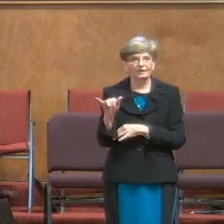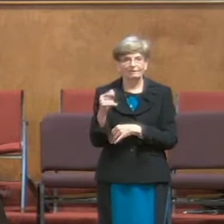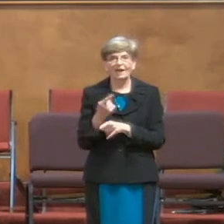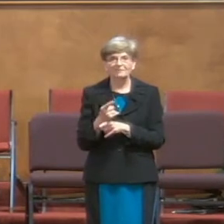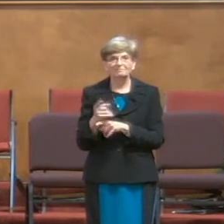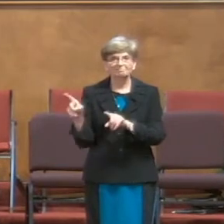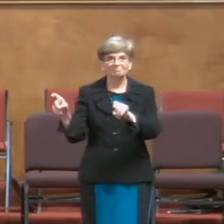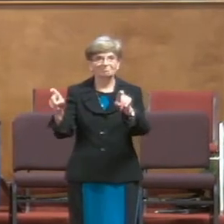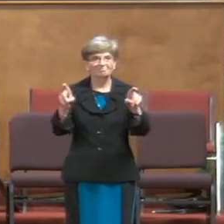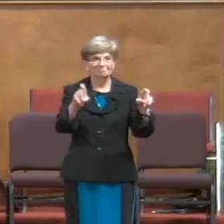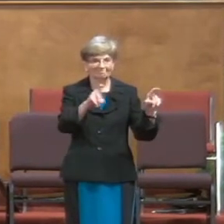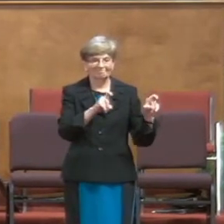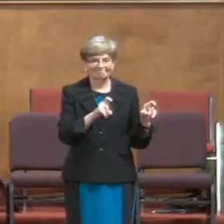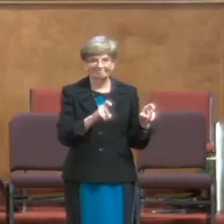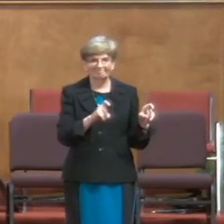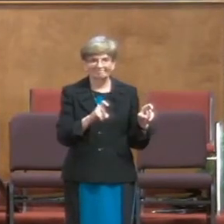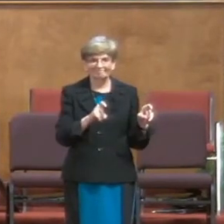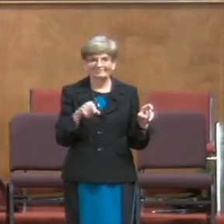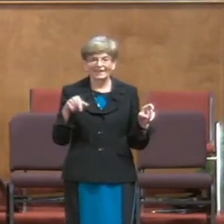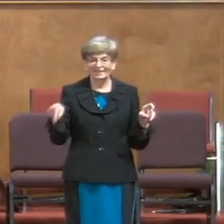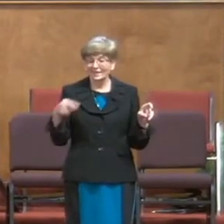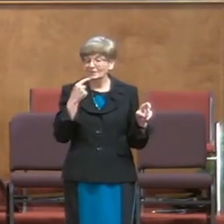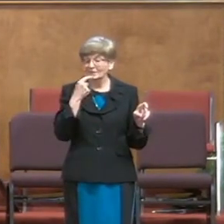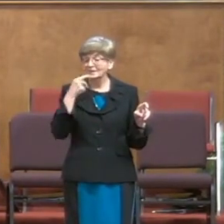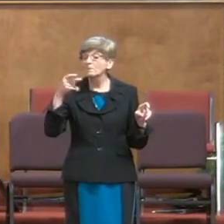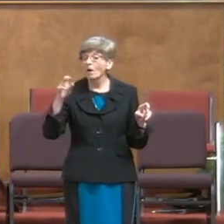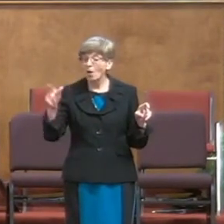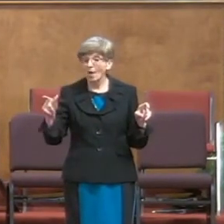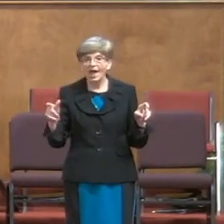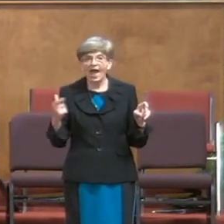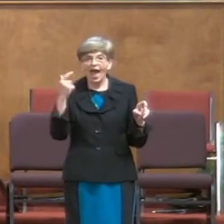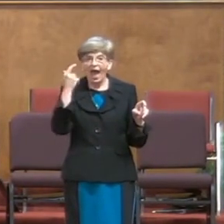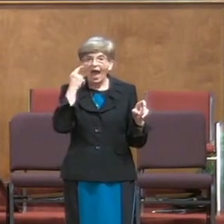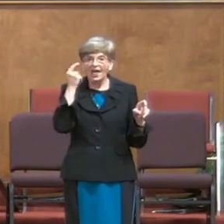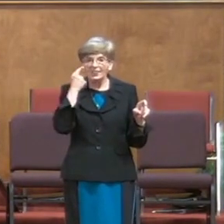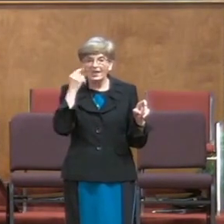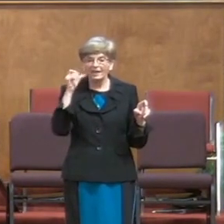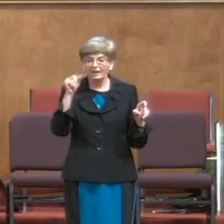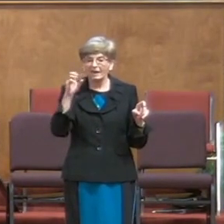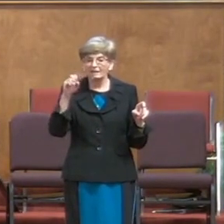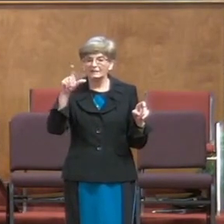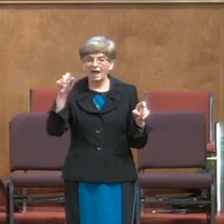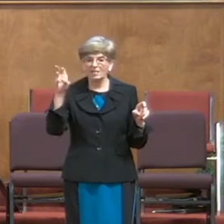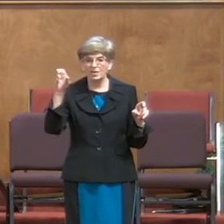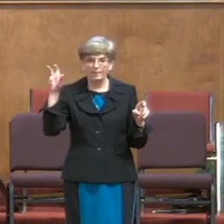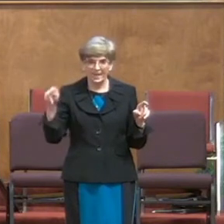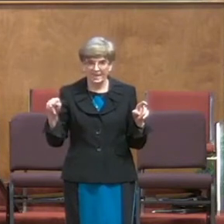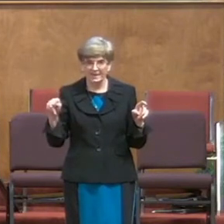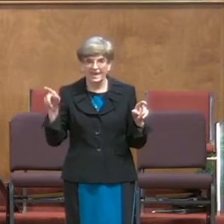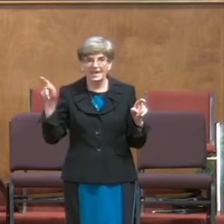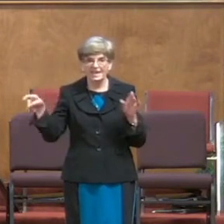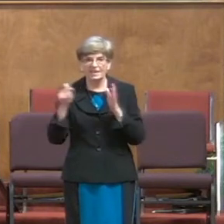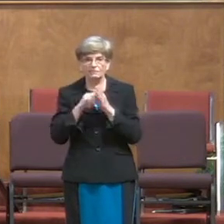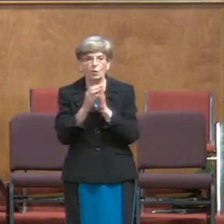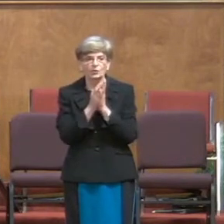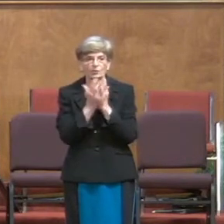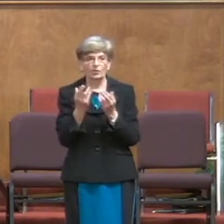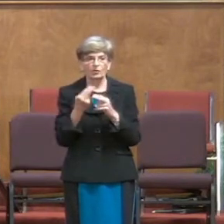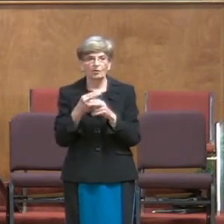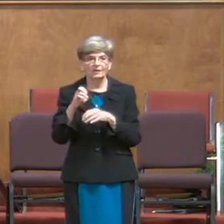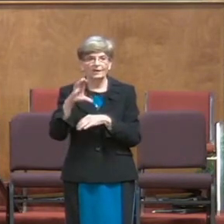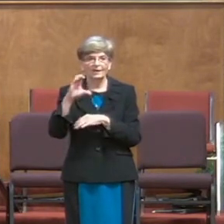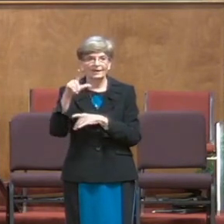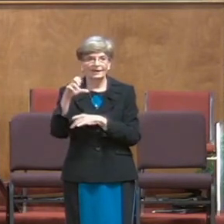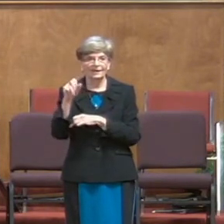that's what he's trying to explain. Listen, I think that Solomon, I think that the writer of Ecclesiastes had it right. There's nothing new under